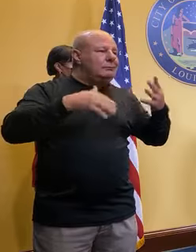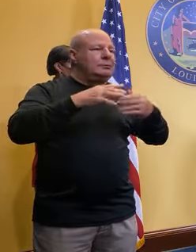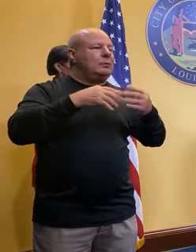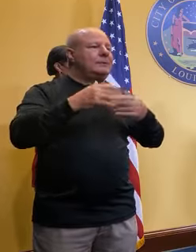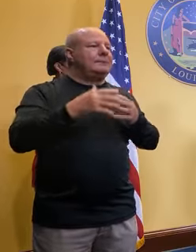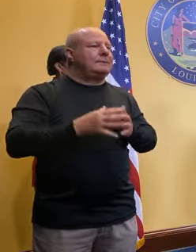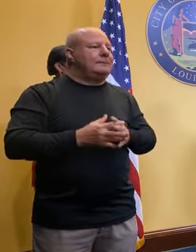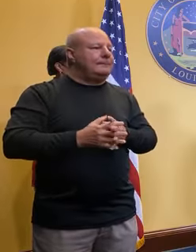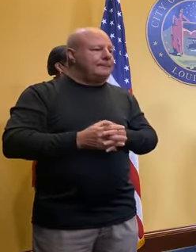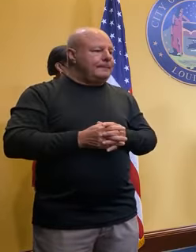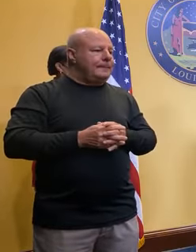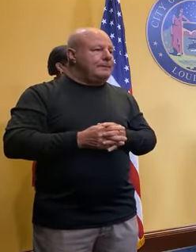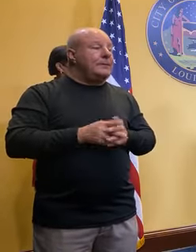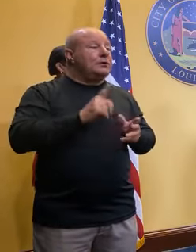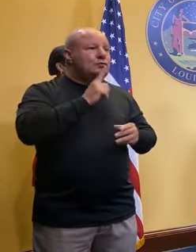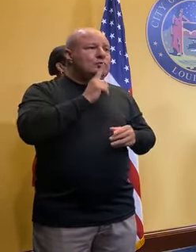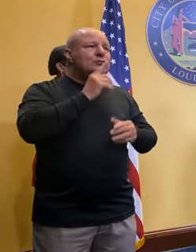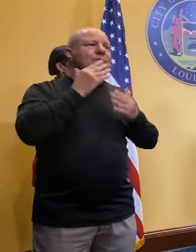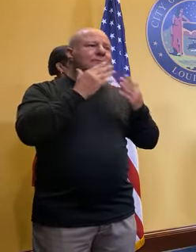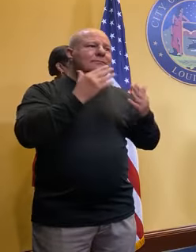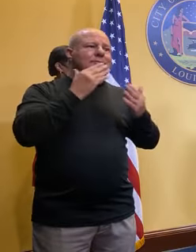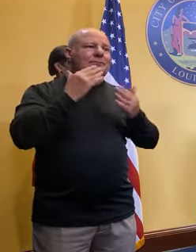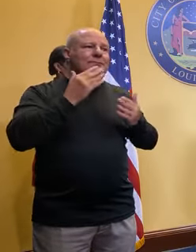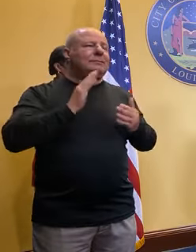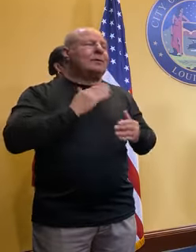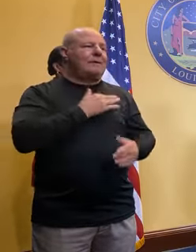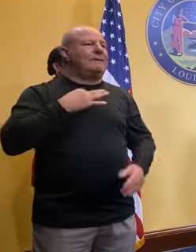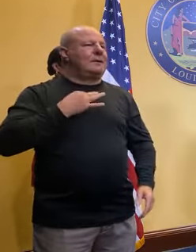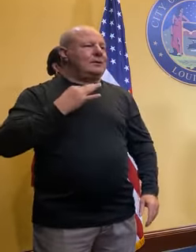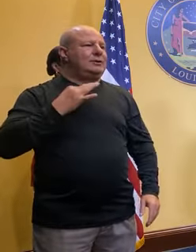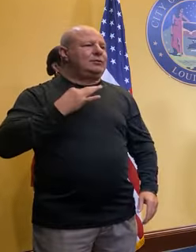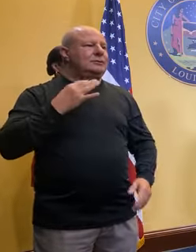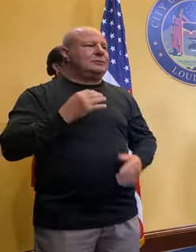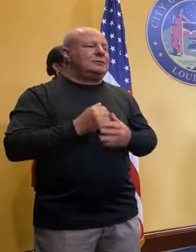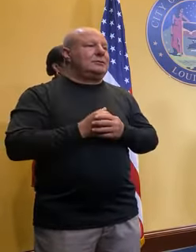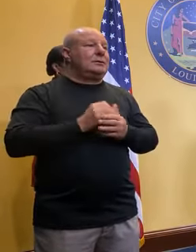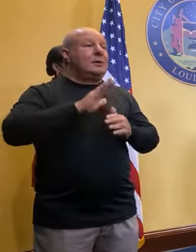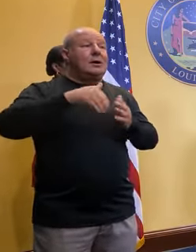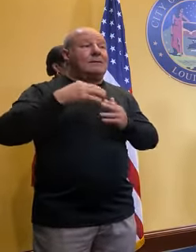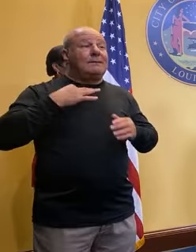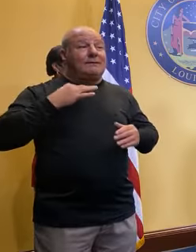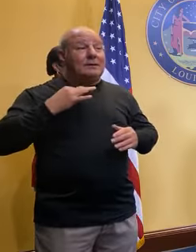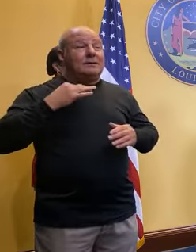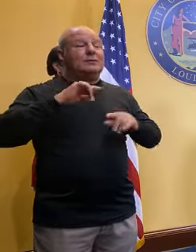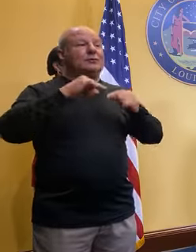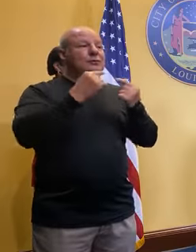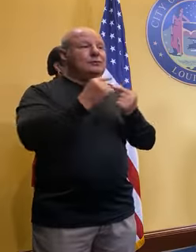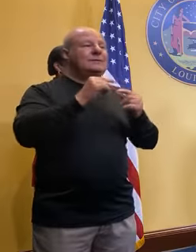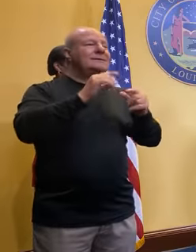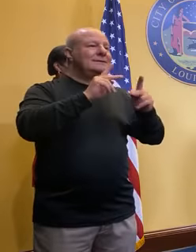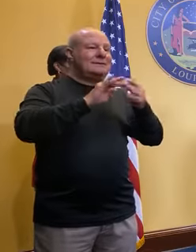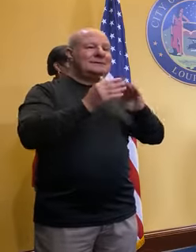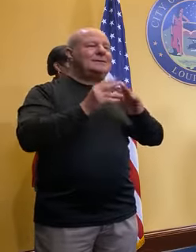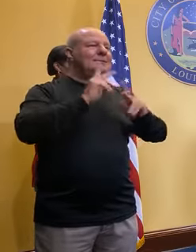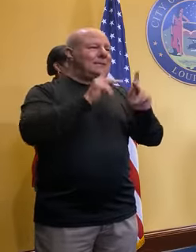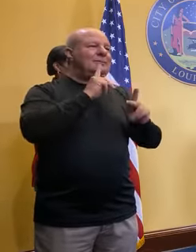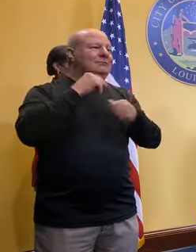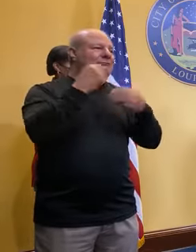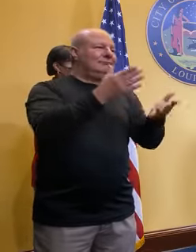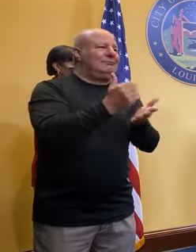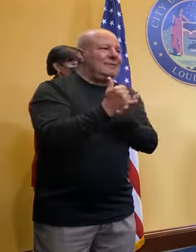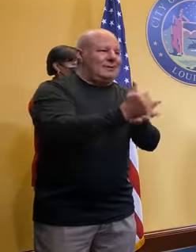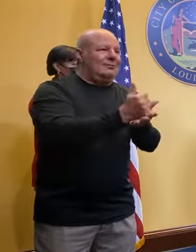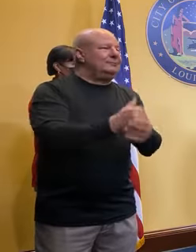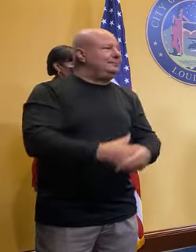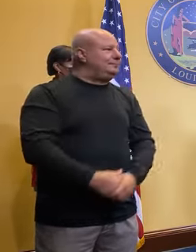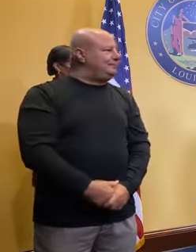And we very, very much appreciate, as usual, our volunteers, all of our volunteer groups in the city and people providing